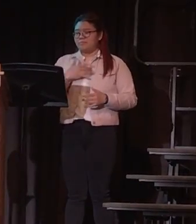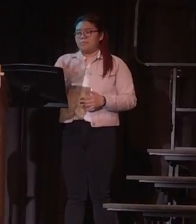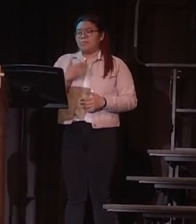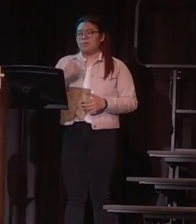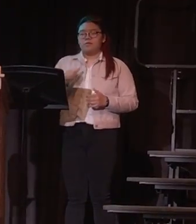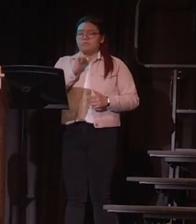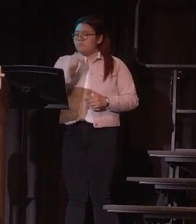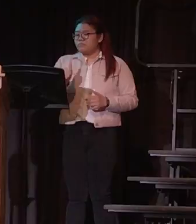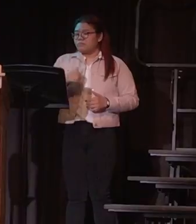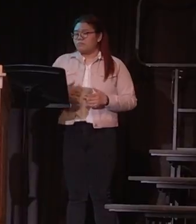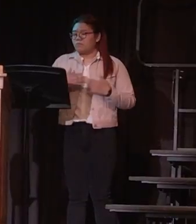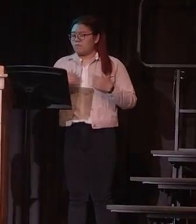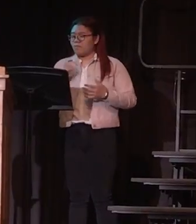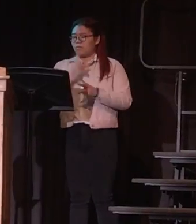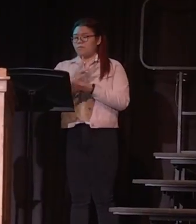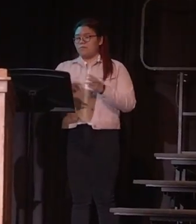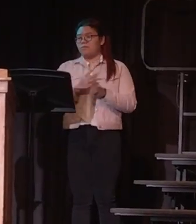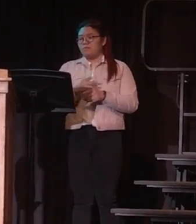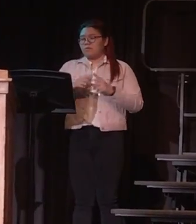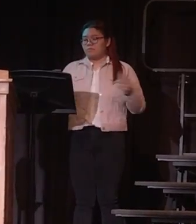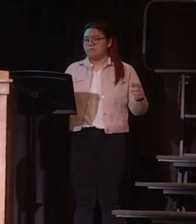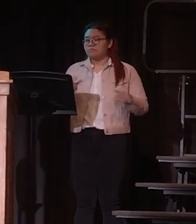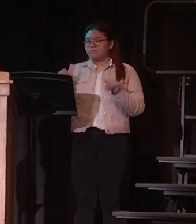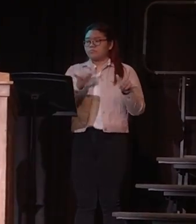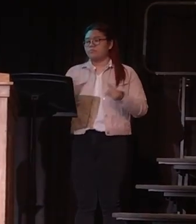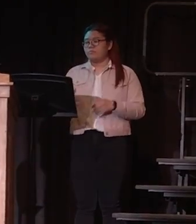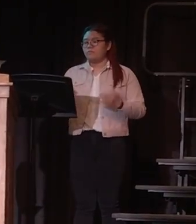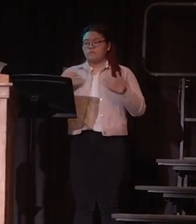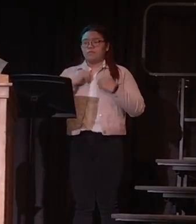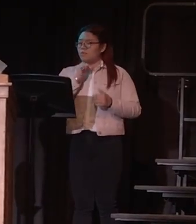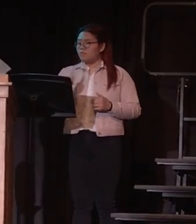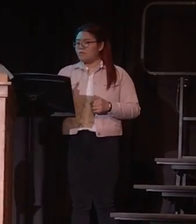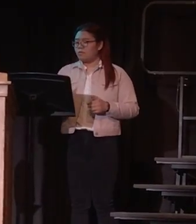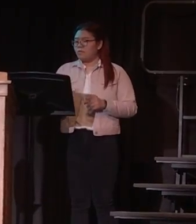language, if everyone can sign one language, everyone can communicate.